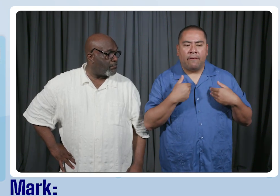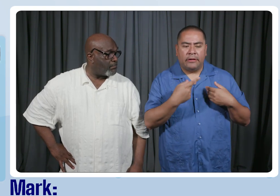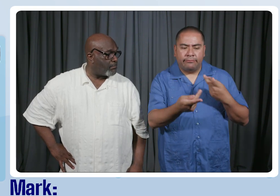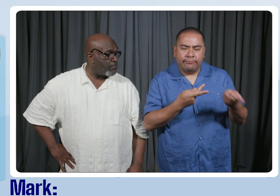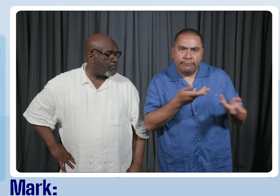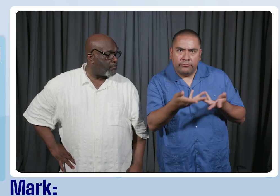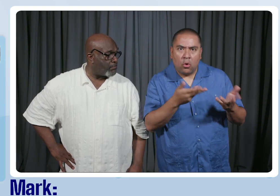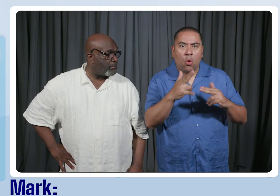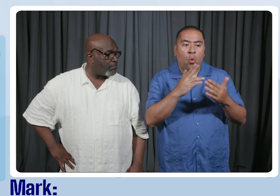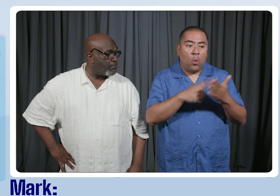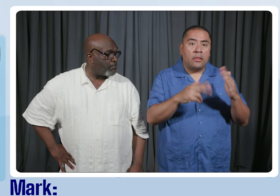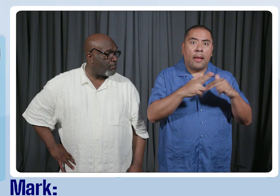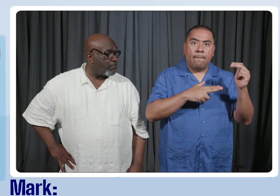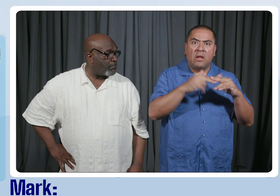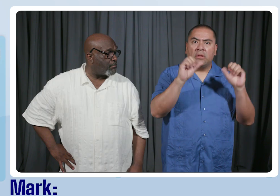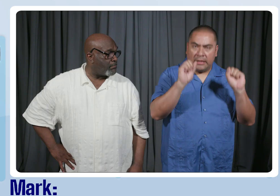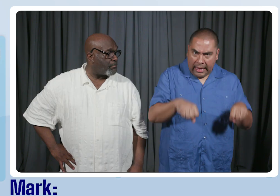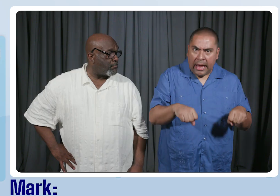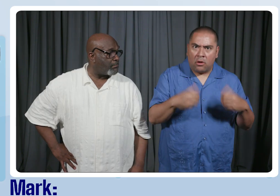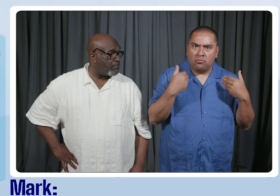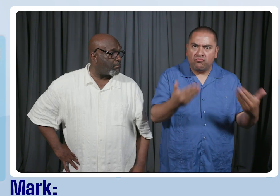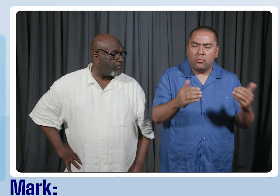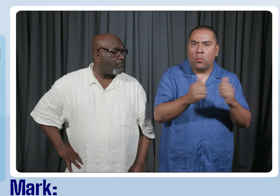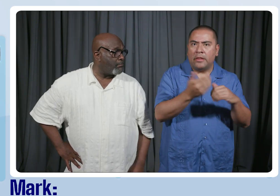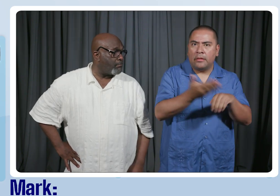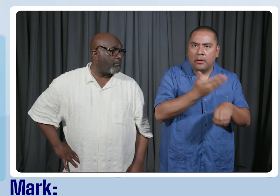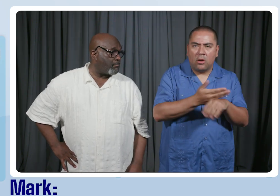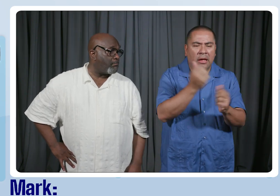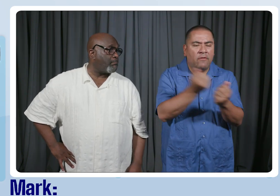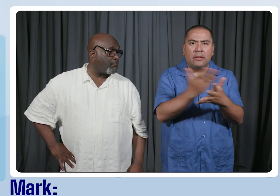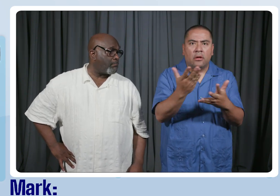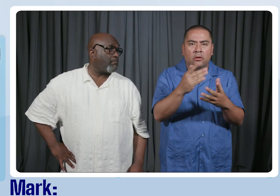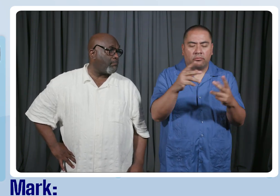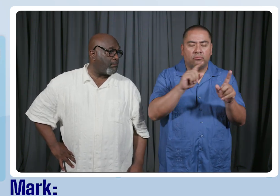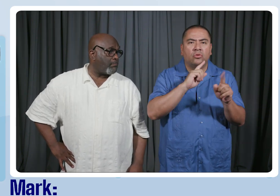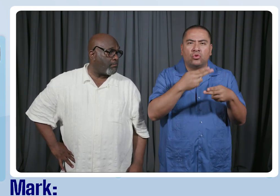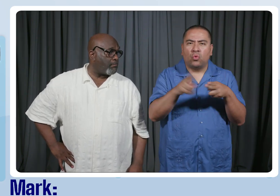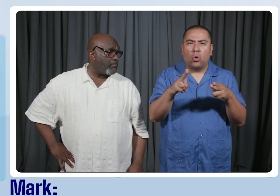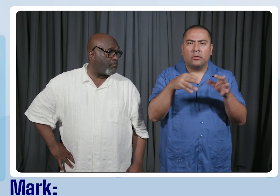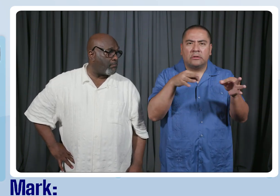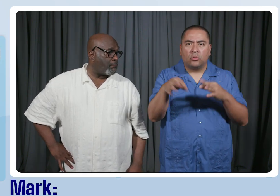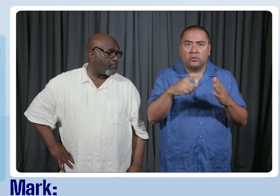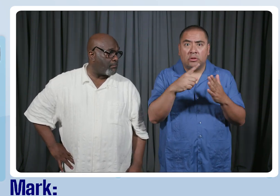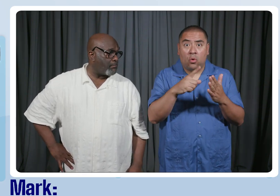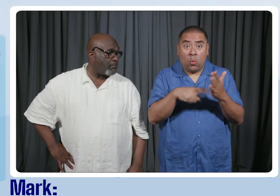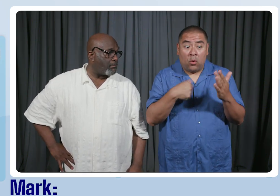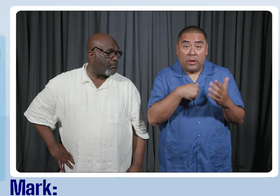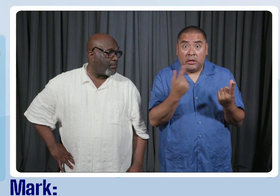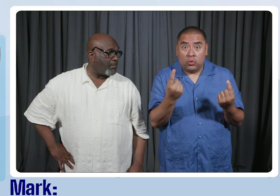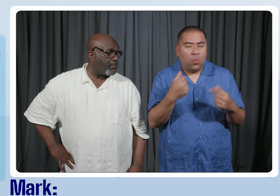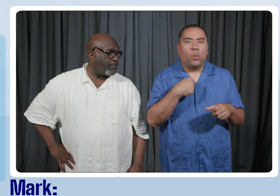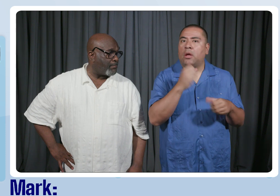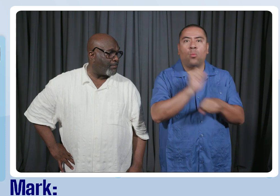about what the building can physically take. That all gets put together. In a very short description of what the program does, we just get to work